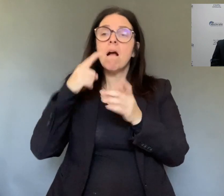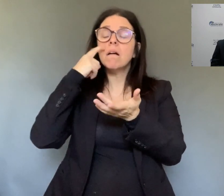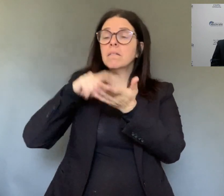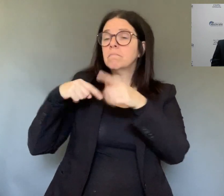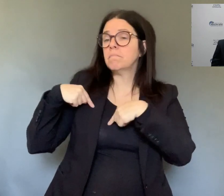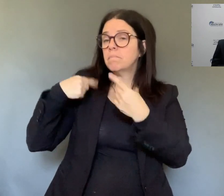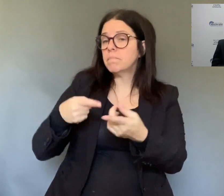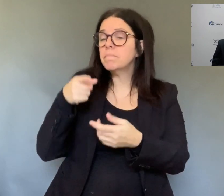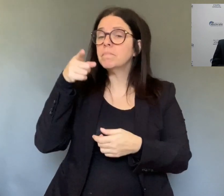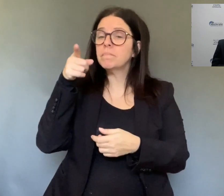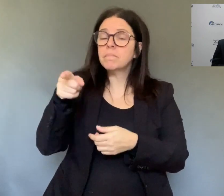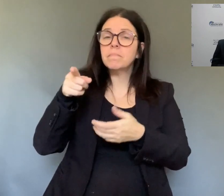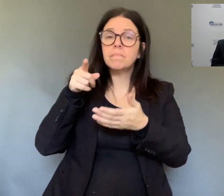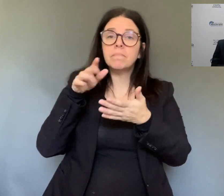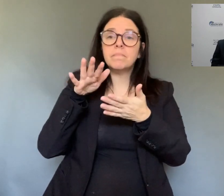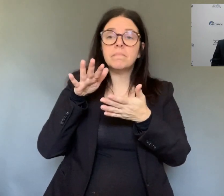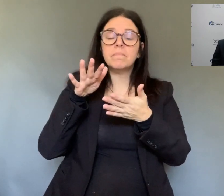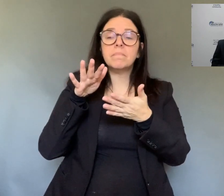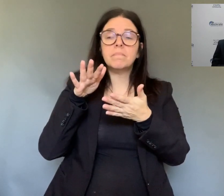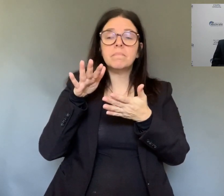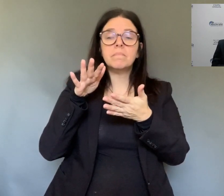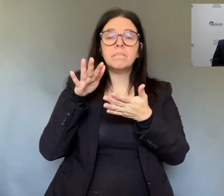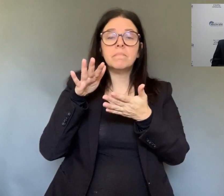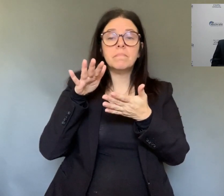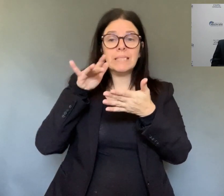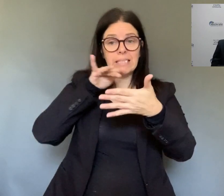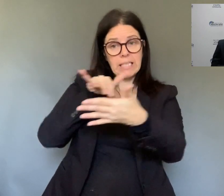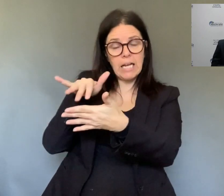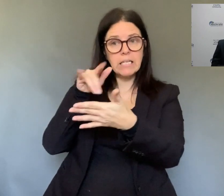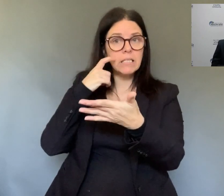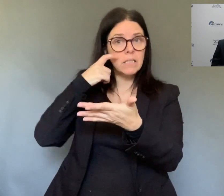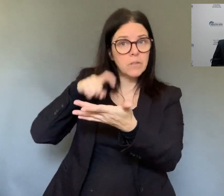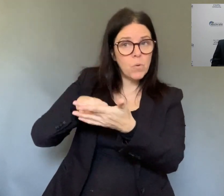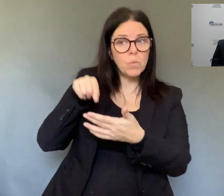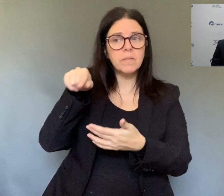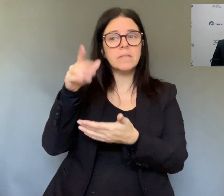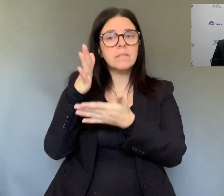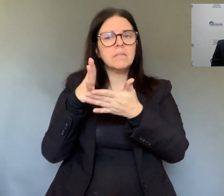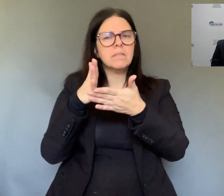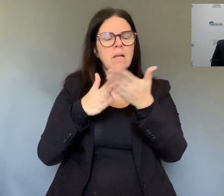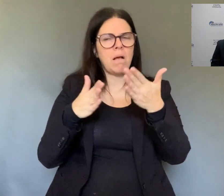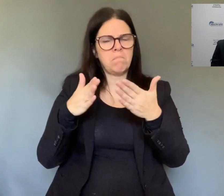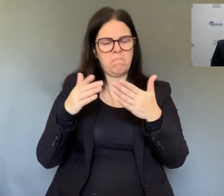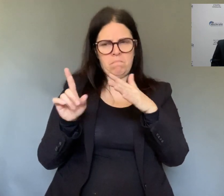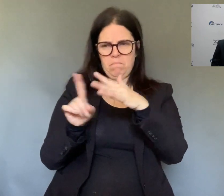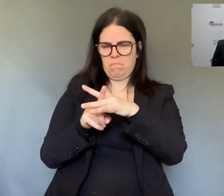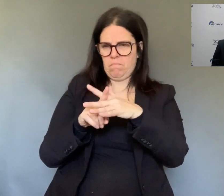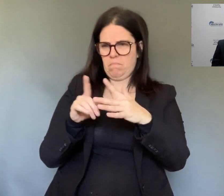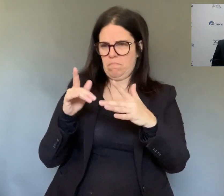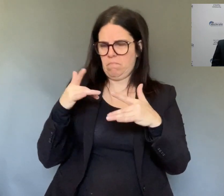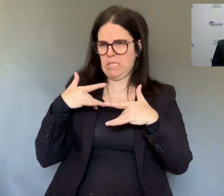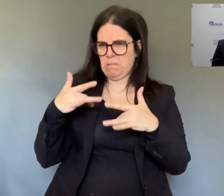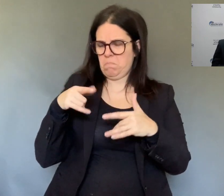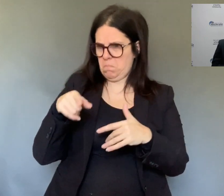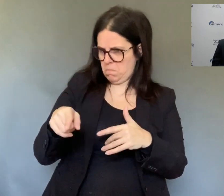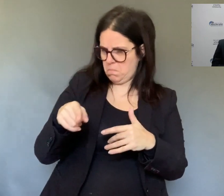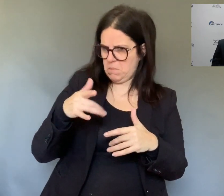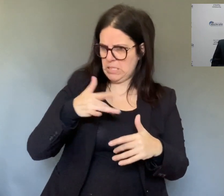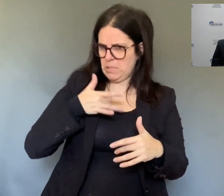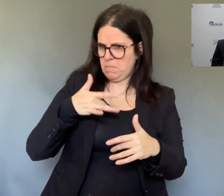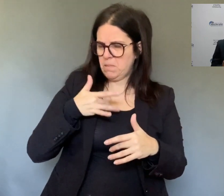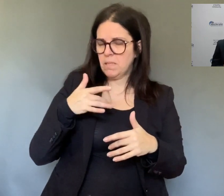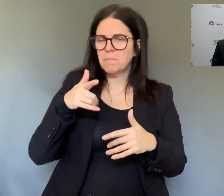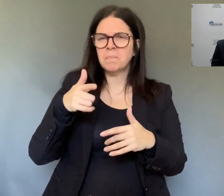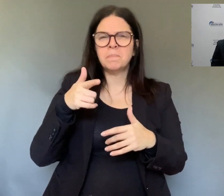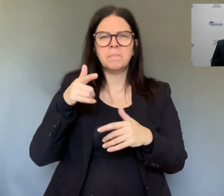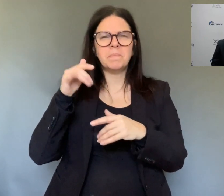seen is people when they are presenting with some of these unusual symptoms. So Kawasaki disease is a